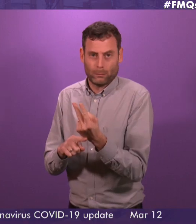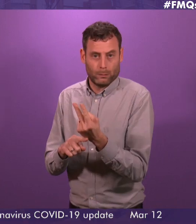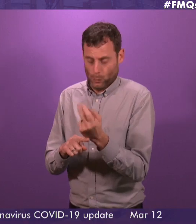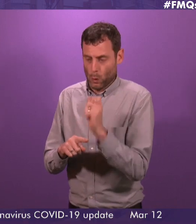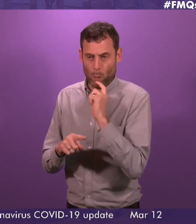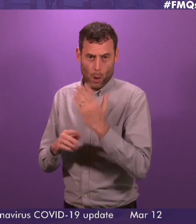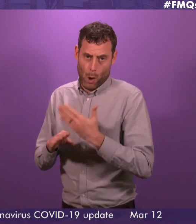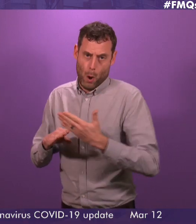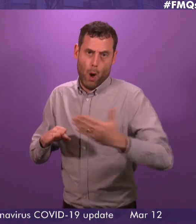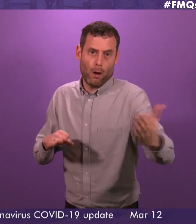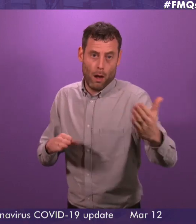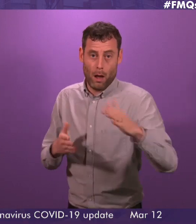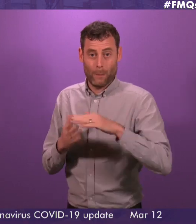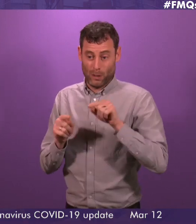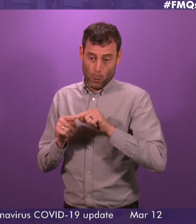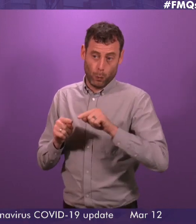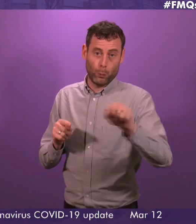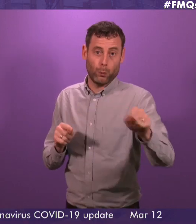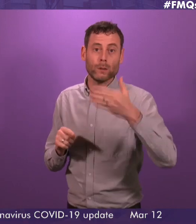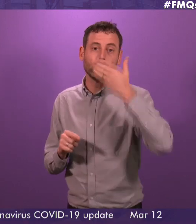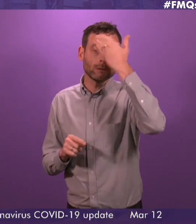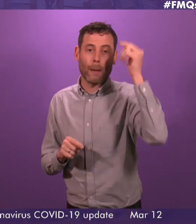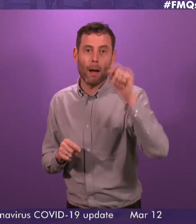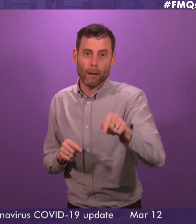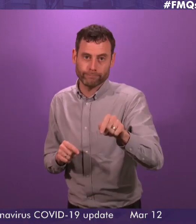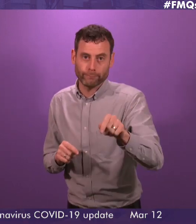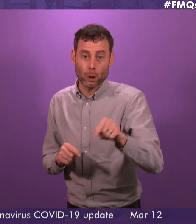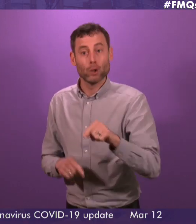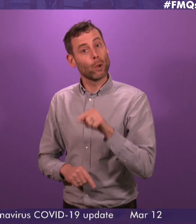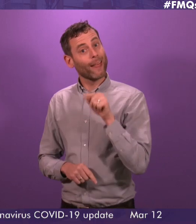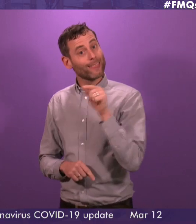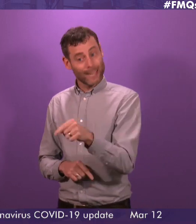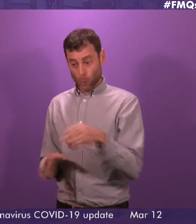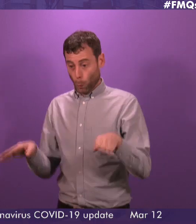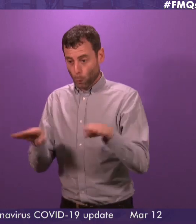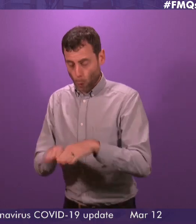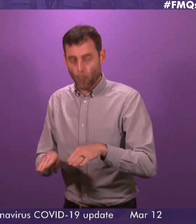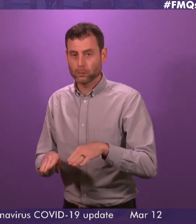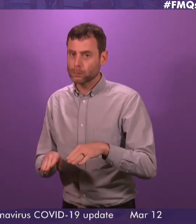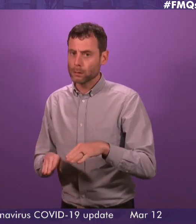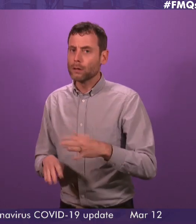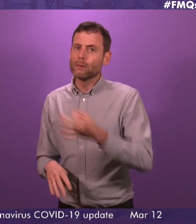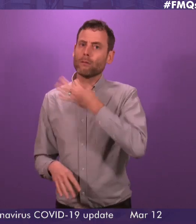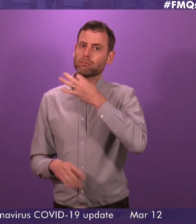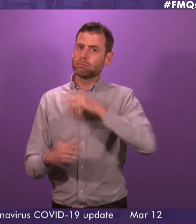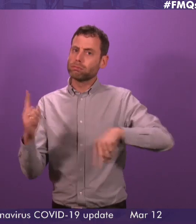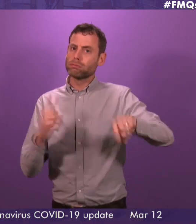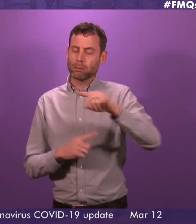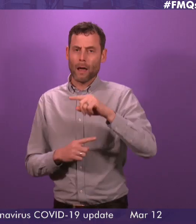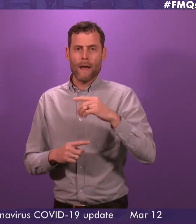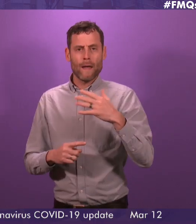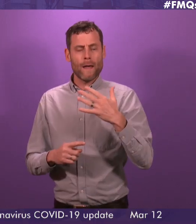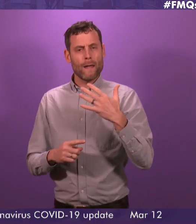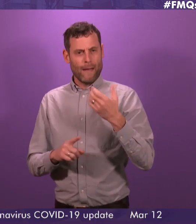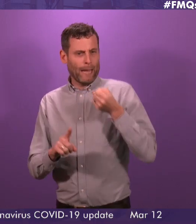take us through until the summer. So that is a significant impact on those who would be affected. And